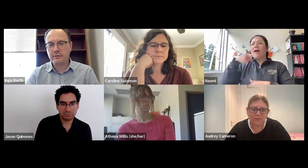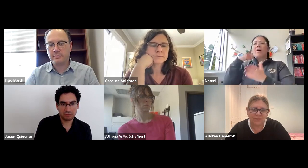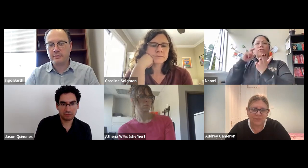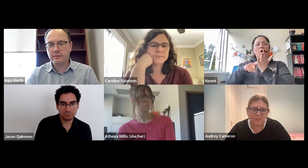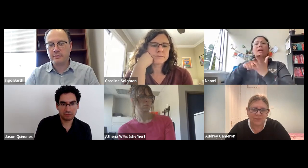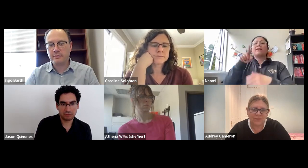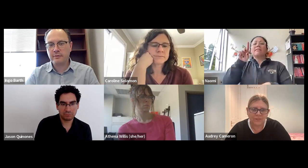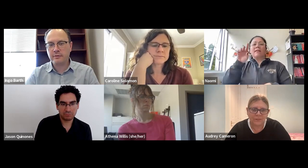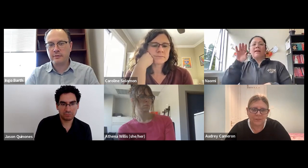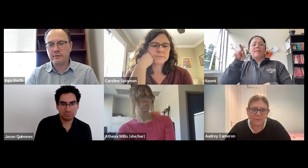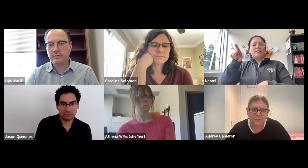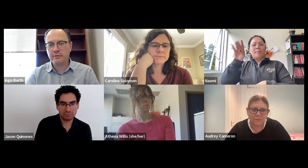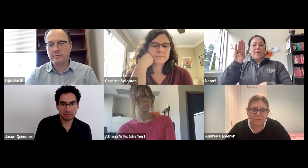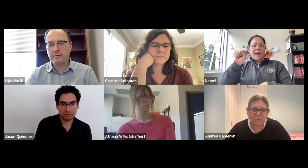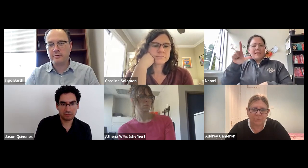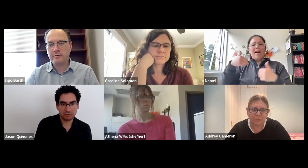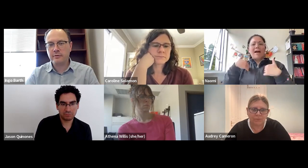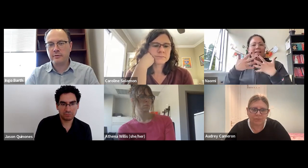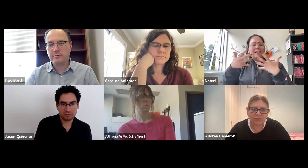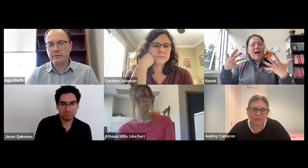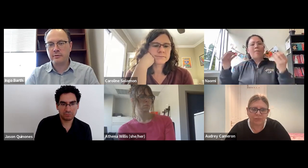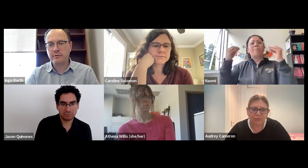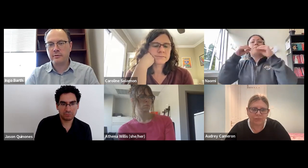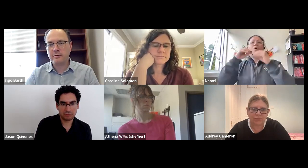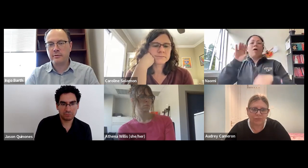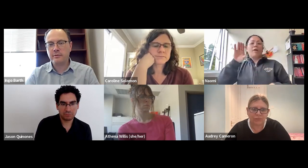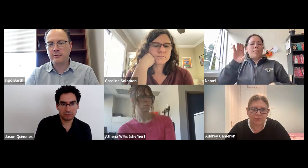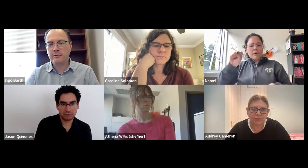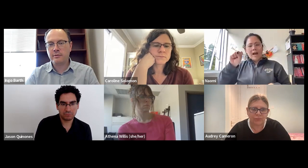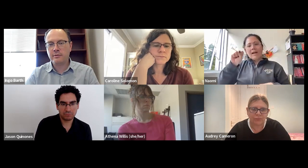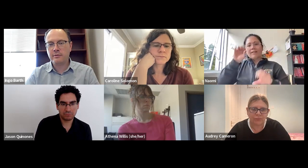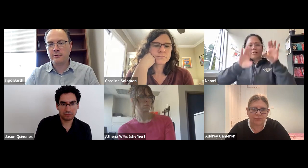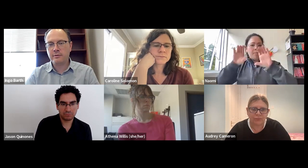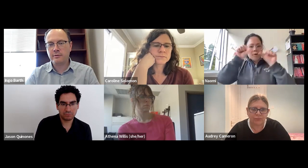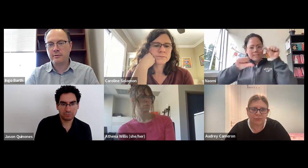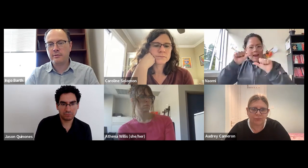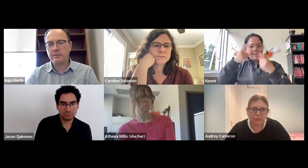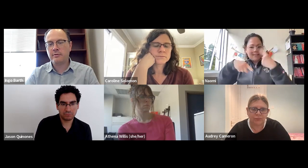thing that I really appreciate is that I have noticed that BSL has quite a bit more